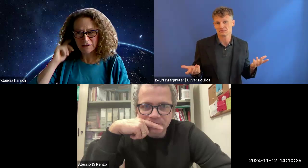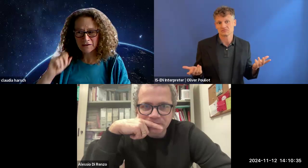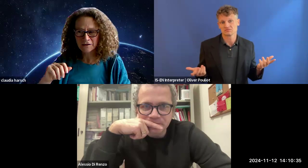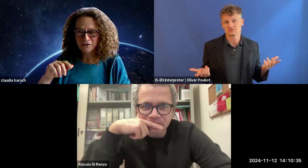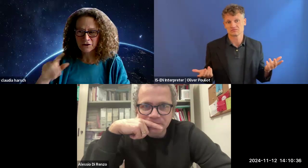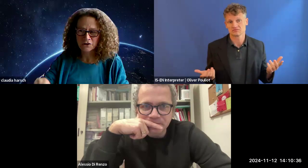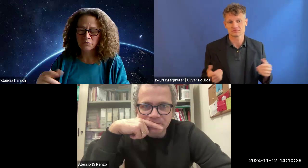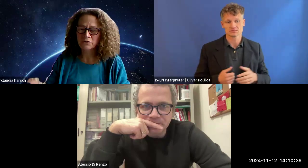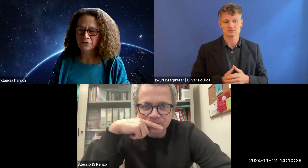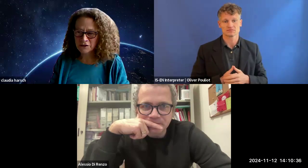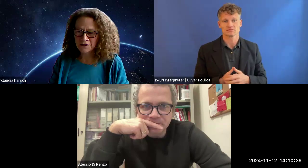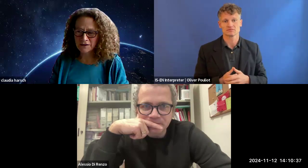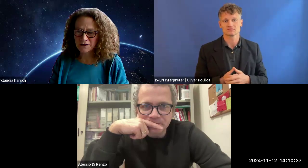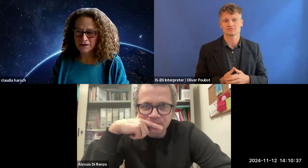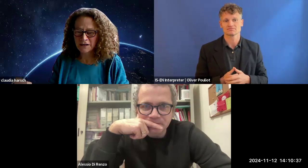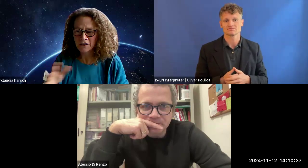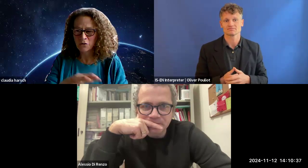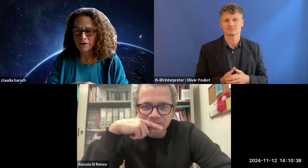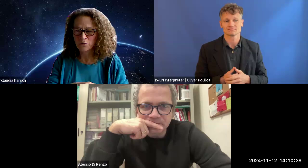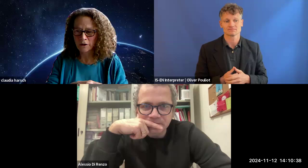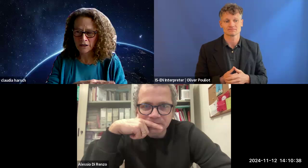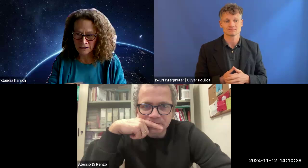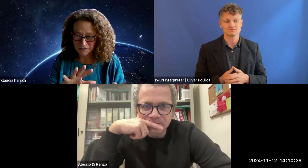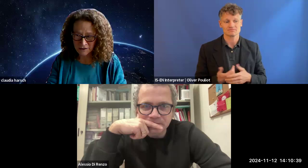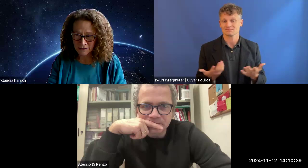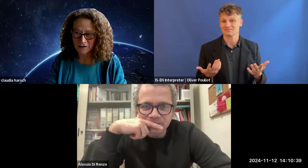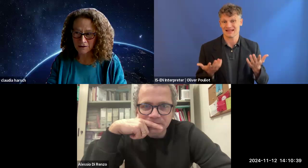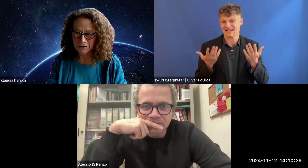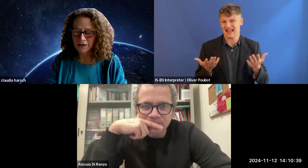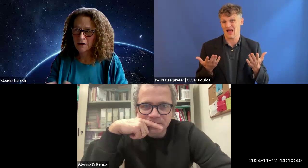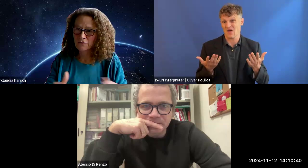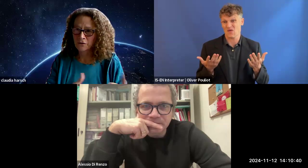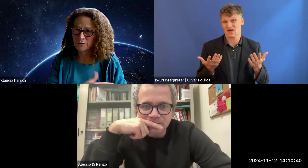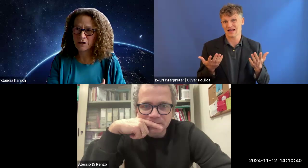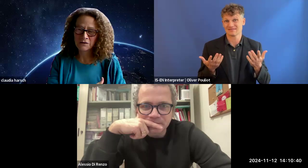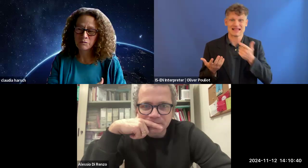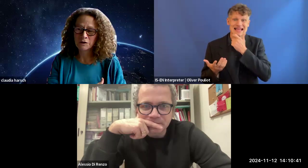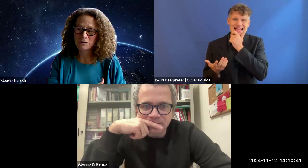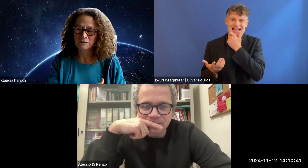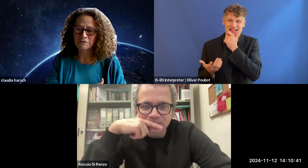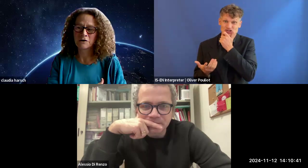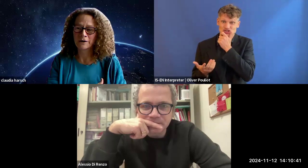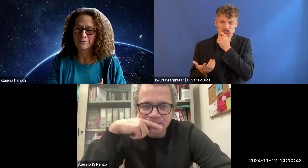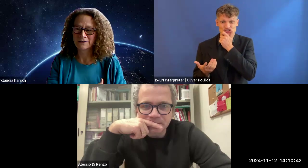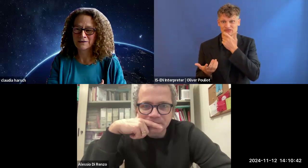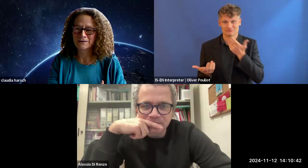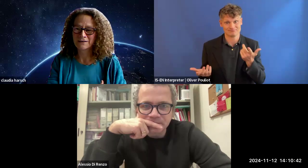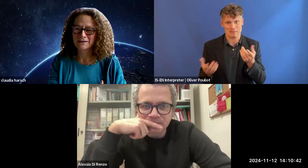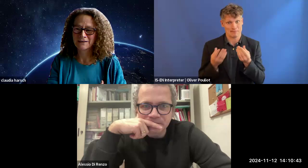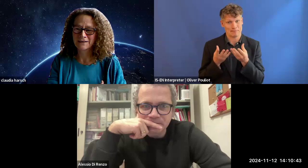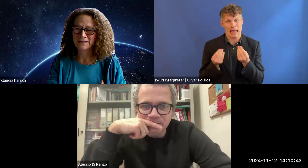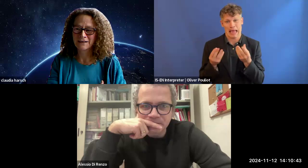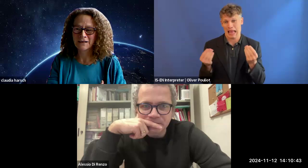hearing teacher profession, they are going away, at least in English, from the native speaker